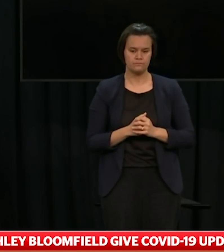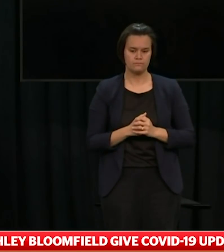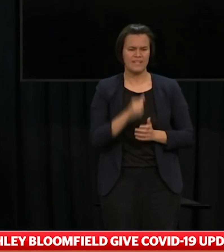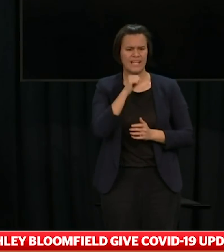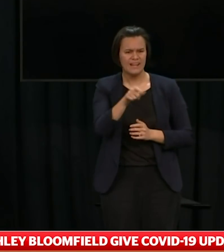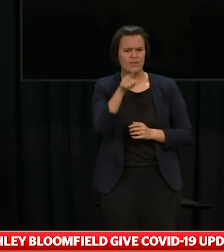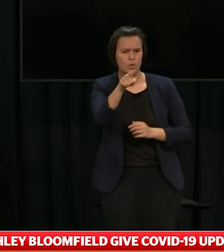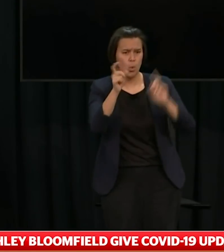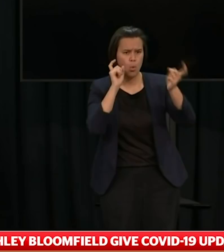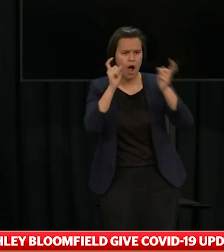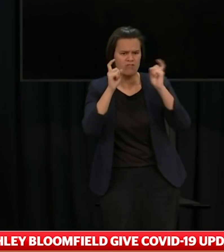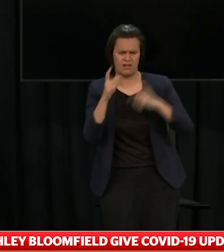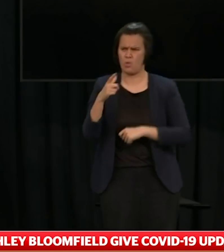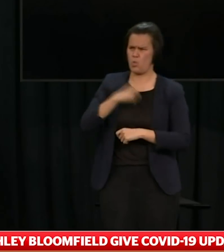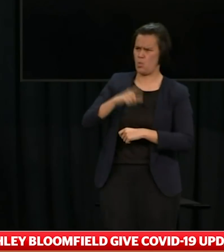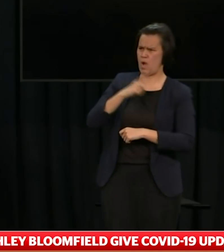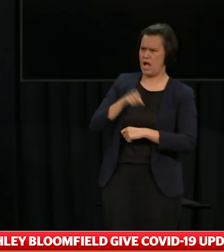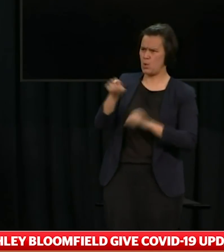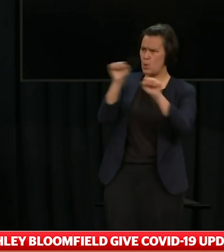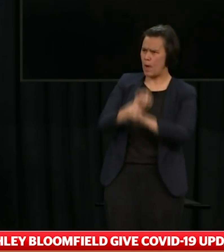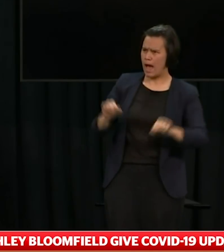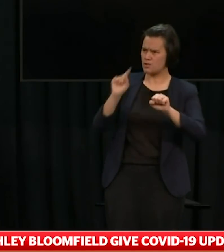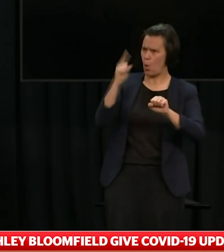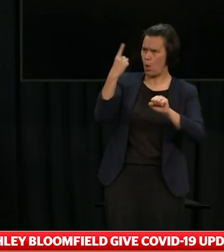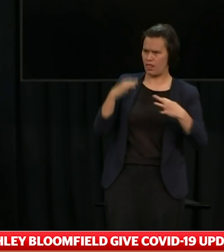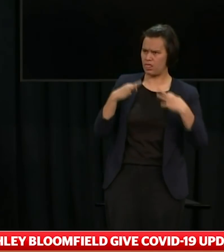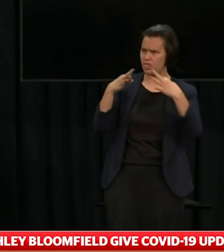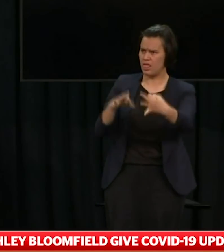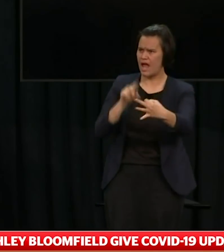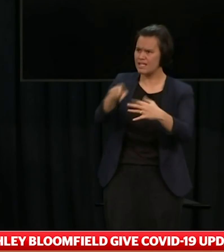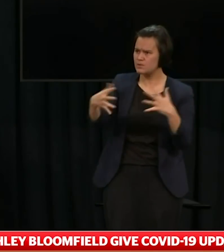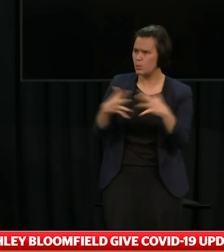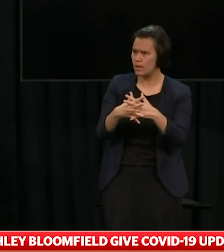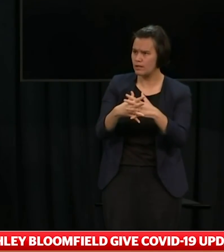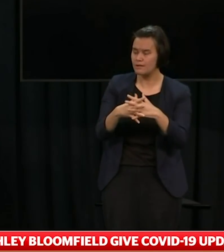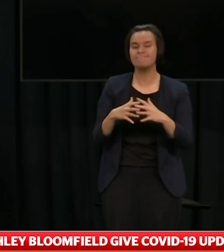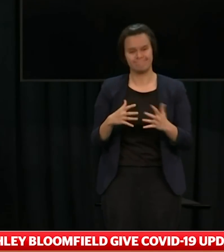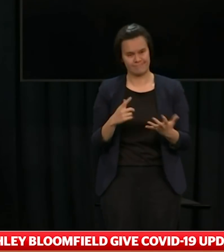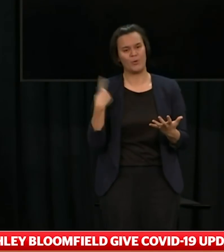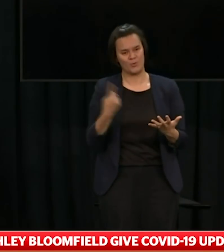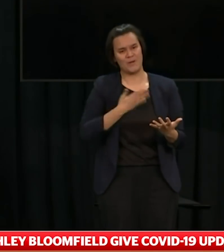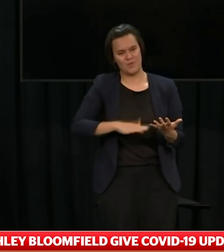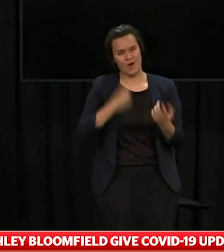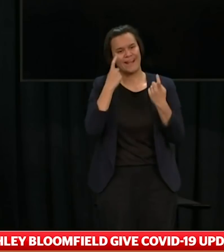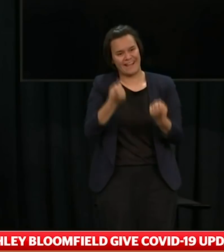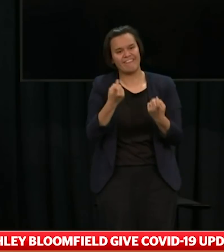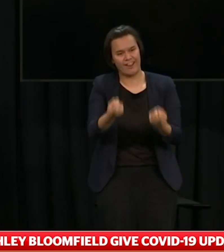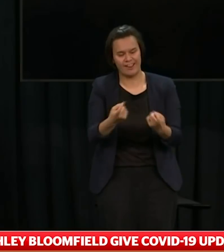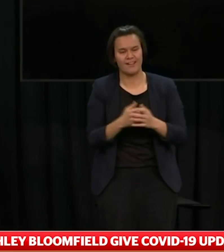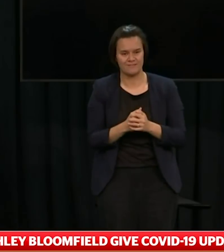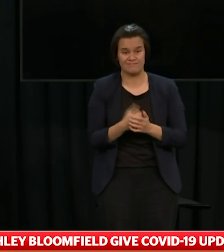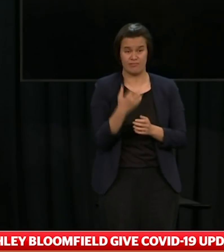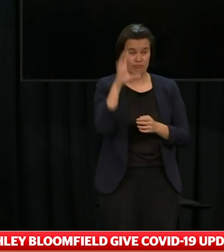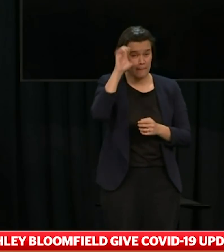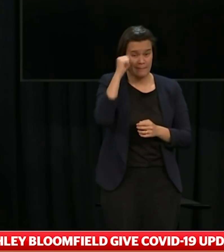immediately, our approach is to take a steady and conscious change in our restrictions. We have only recently returned